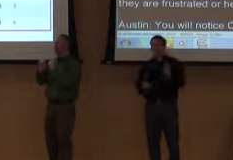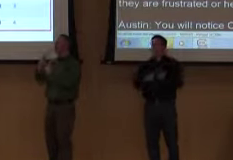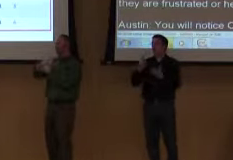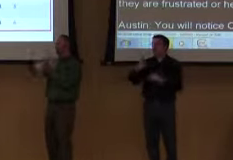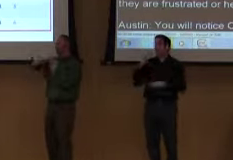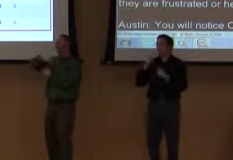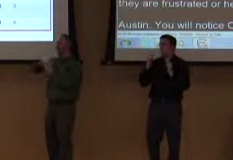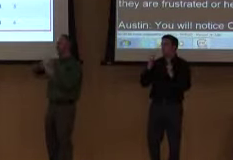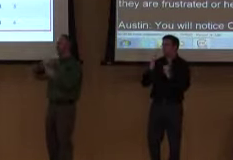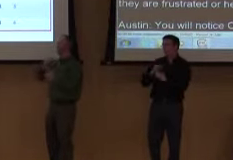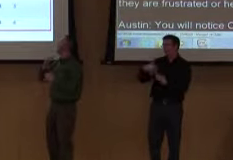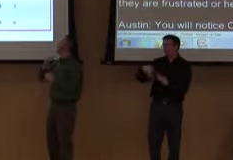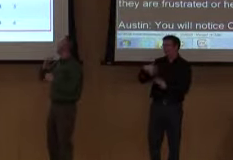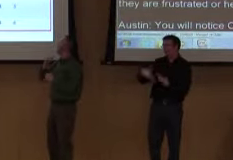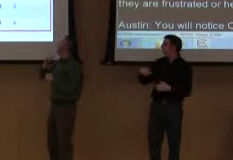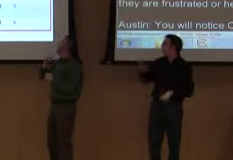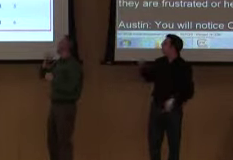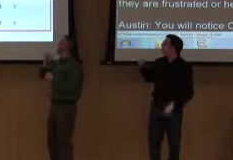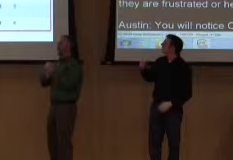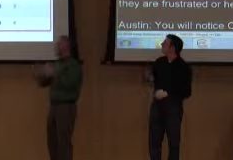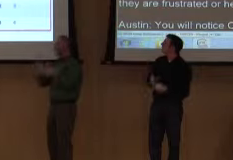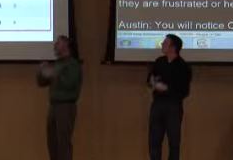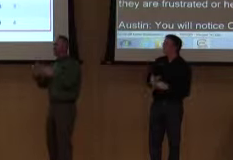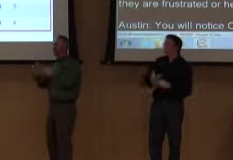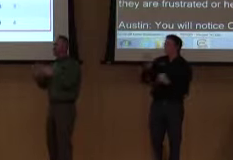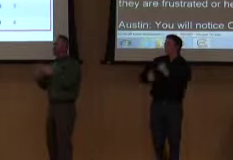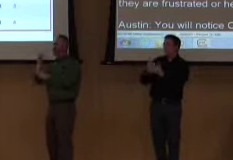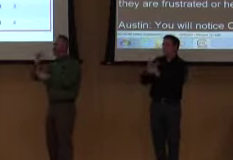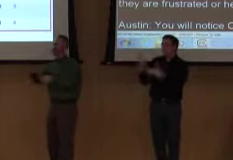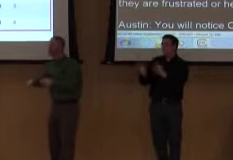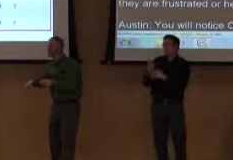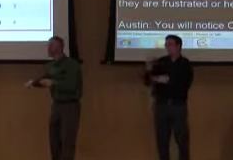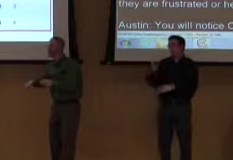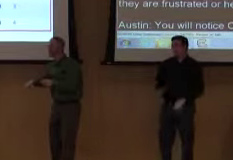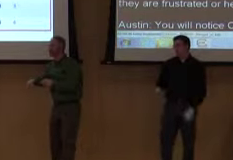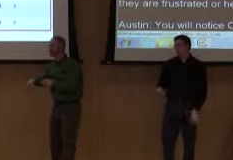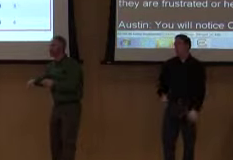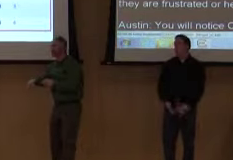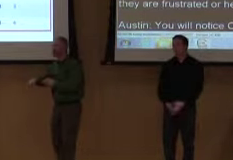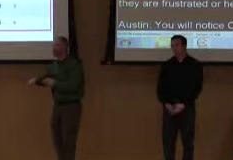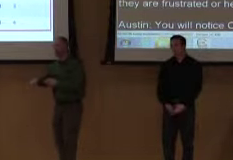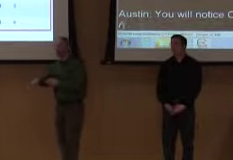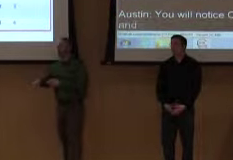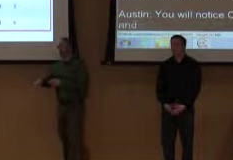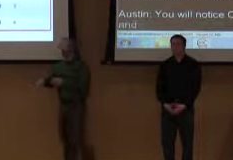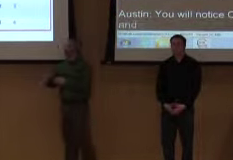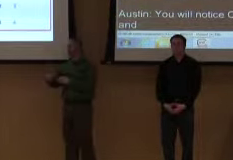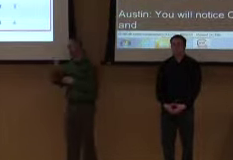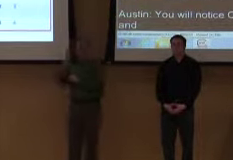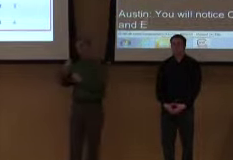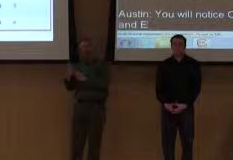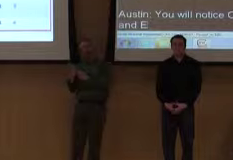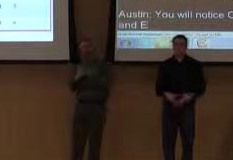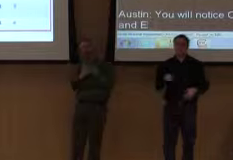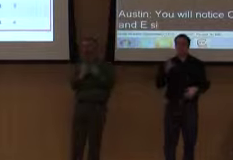up for tutoring with the Hangouts last 2 weeks of spring semester. Oh, okay. Yeah,